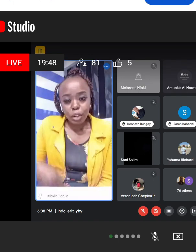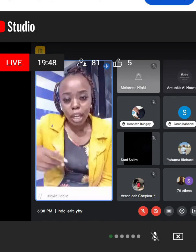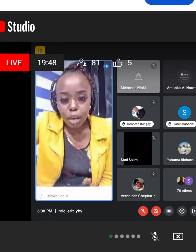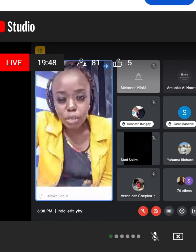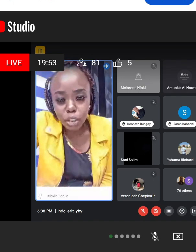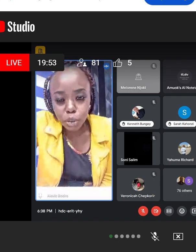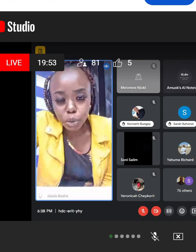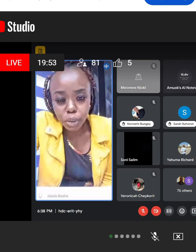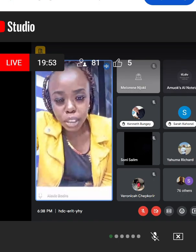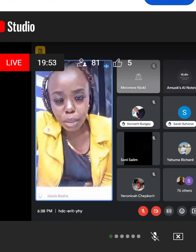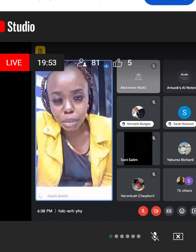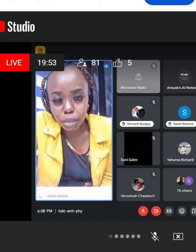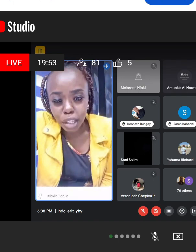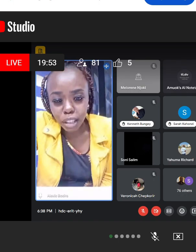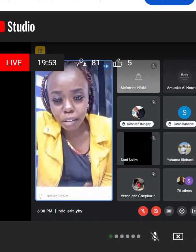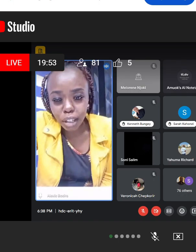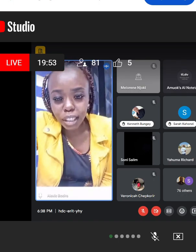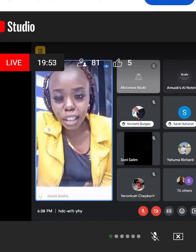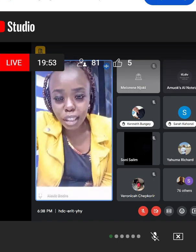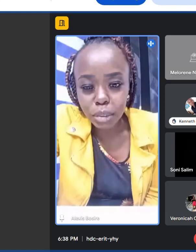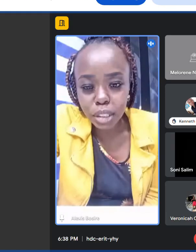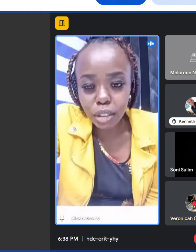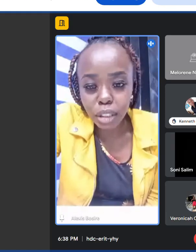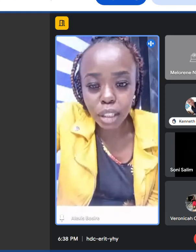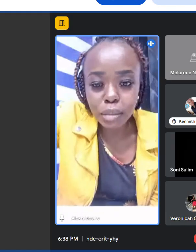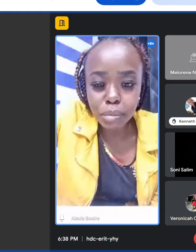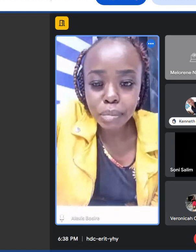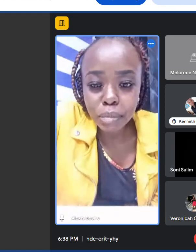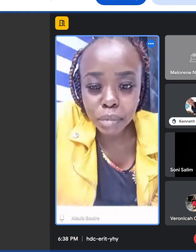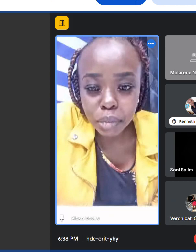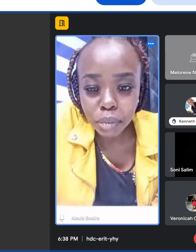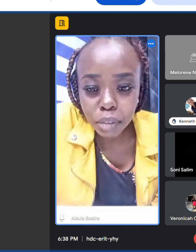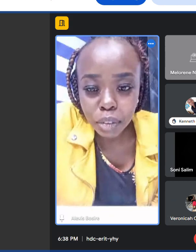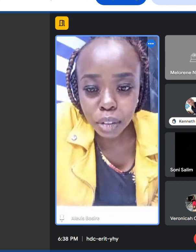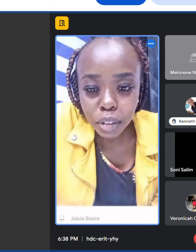Okay, I move on to someone by the word K. Let me see your name.